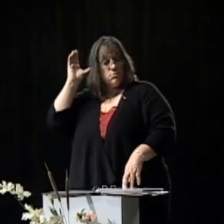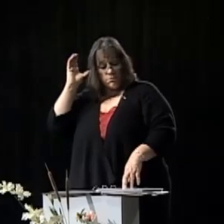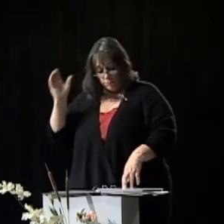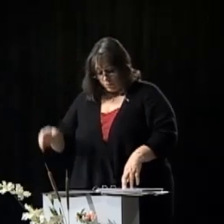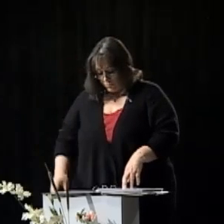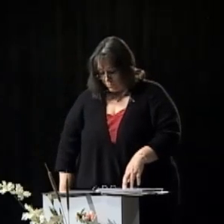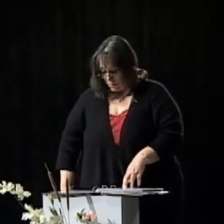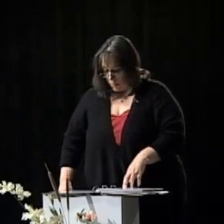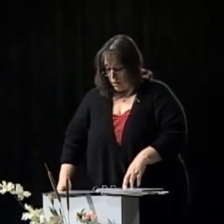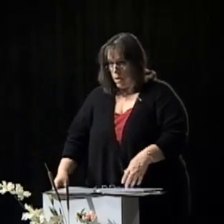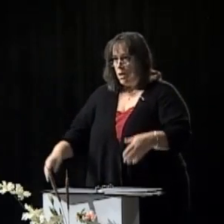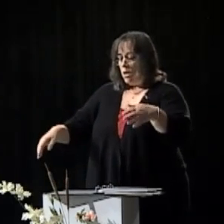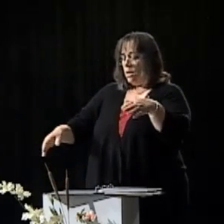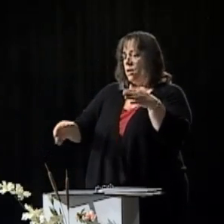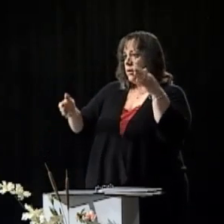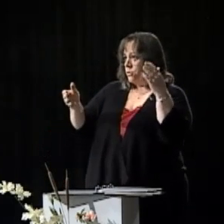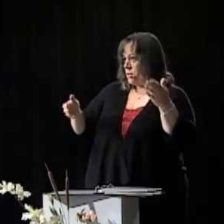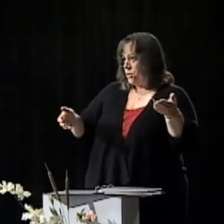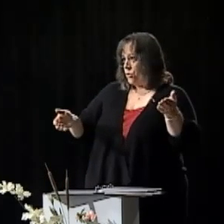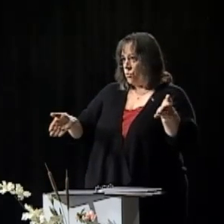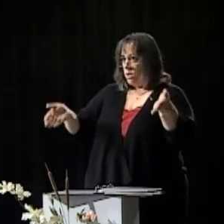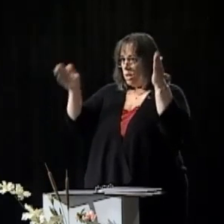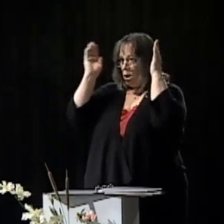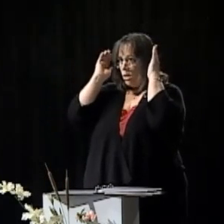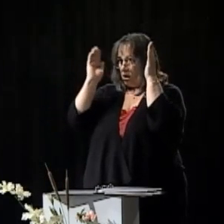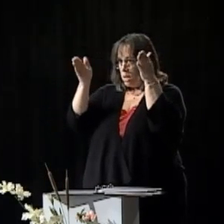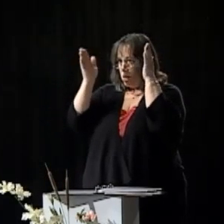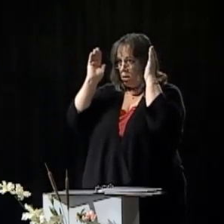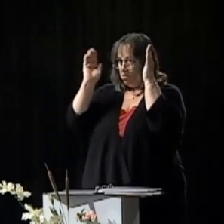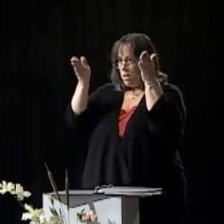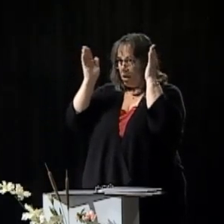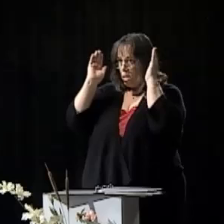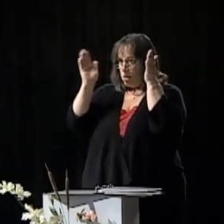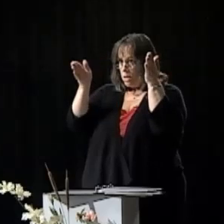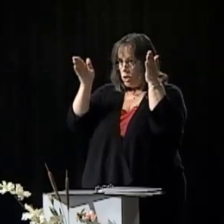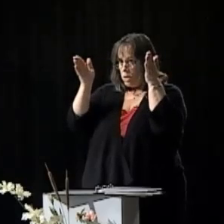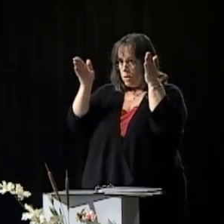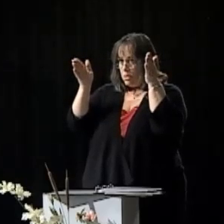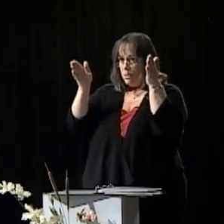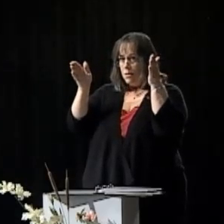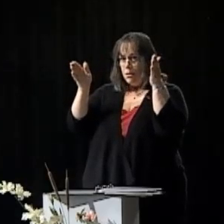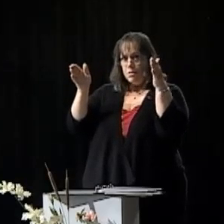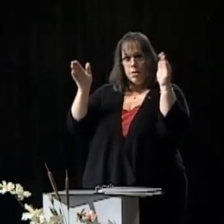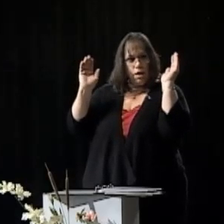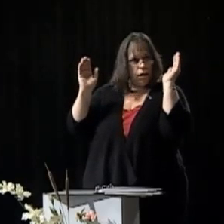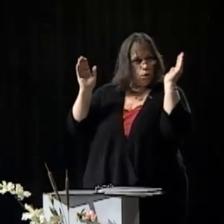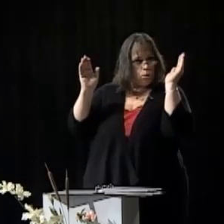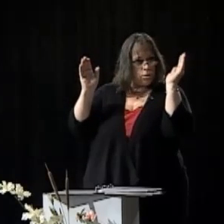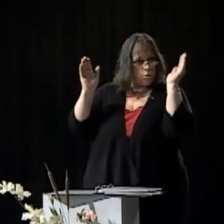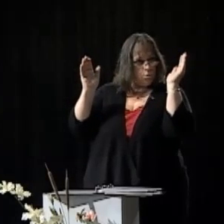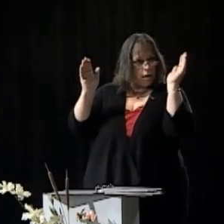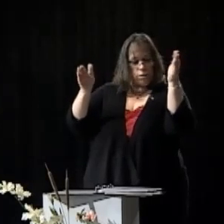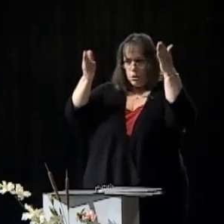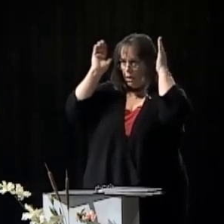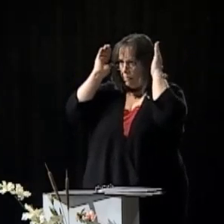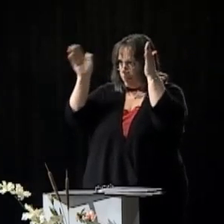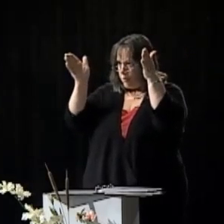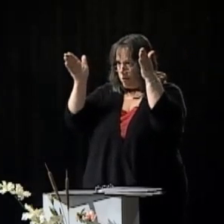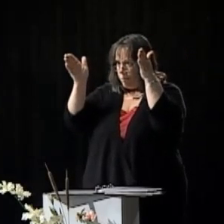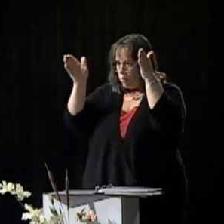And here's another good one. You need to pay attention. It's kind of like a horse with their blinders on. If you need to